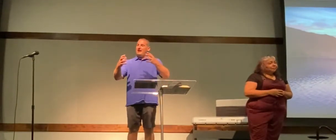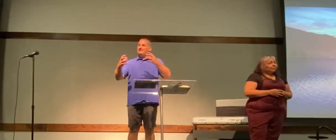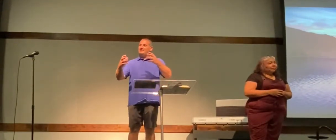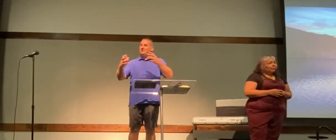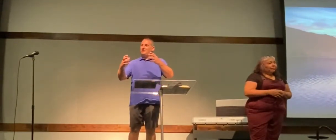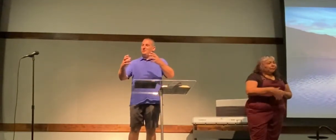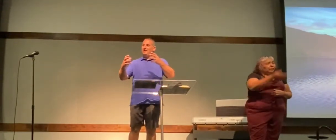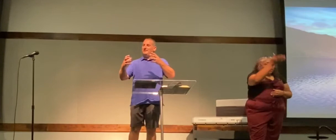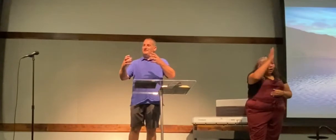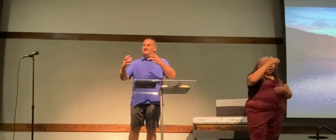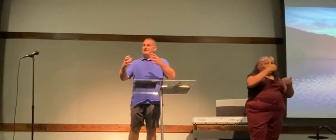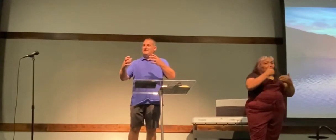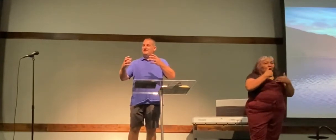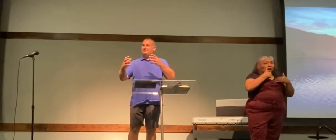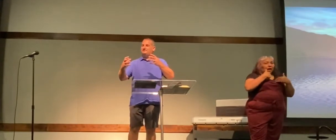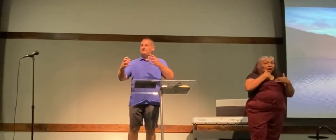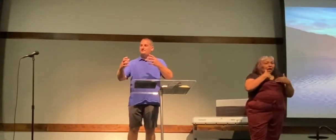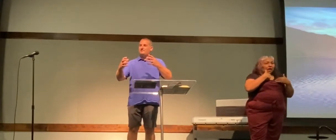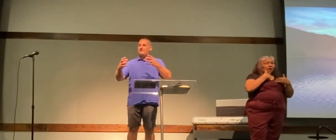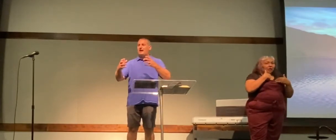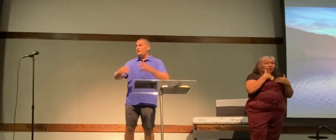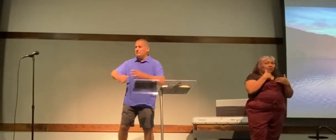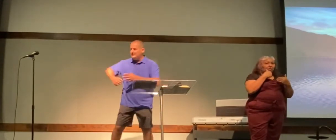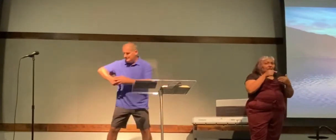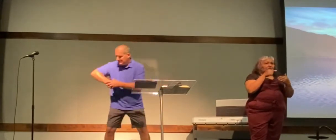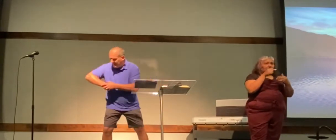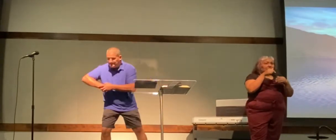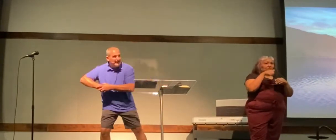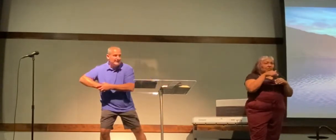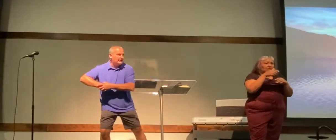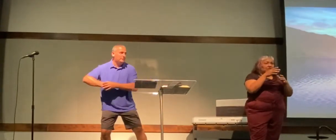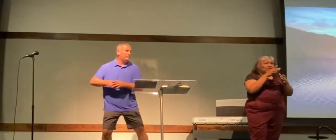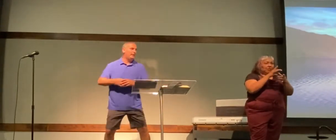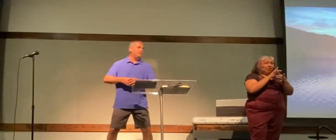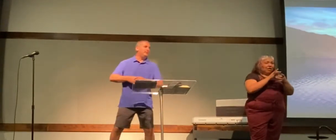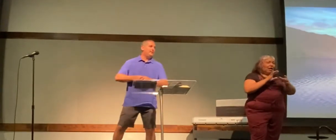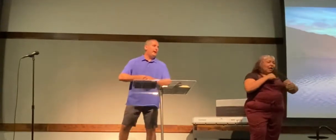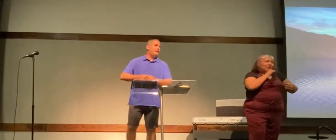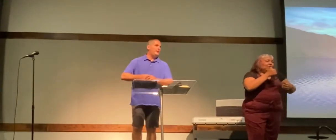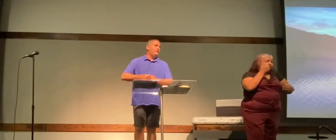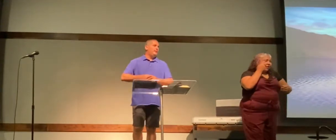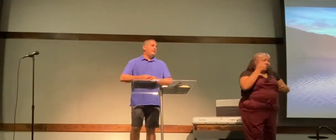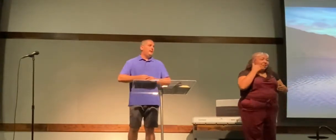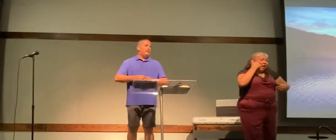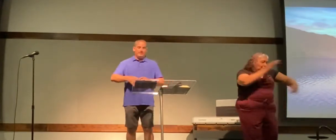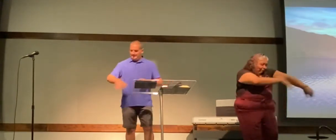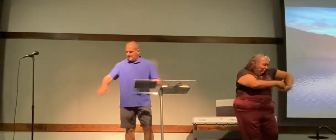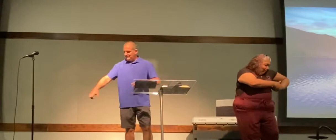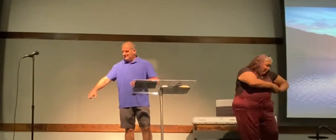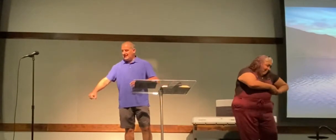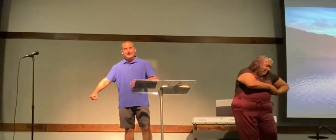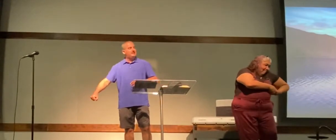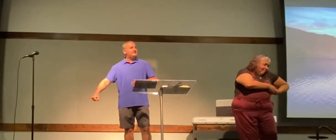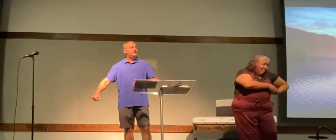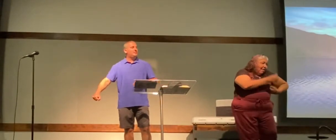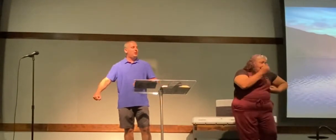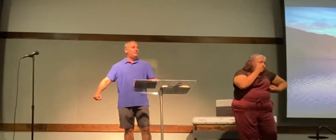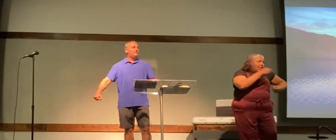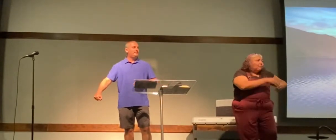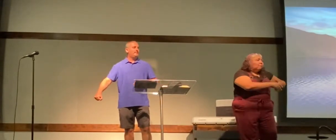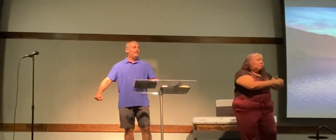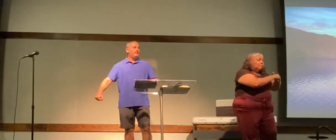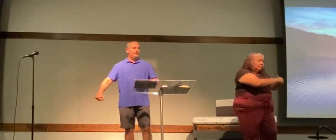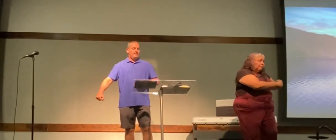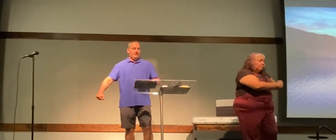God had this hold on Ezekiel. I don't believe it was a headlock. I don't believe that. I believe he grabbed his hand and he said, come